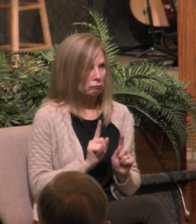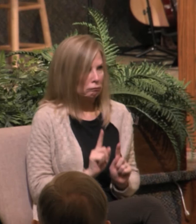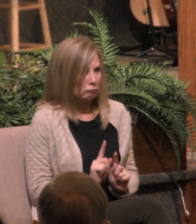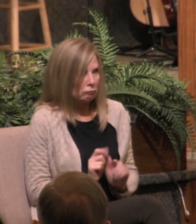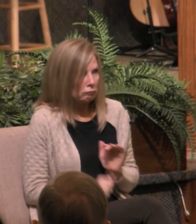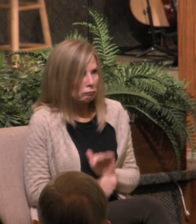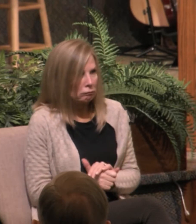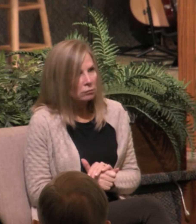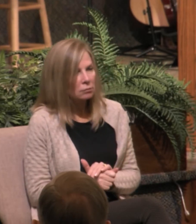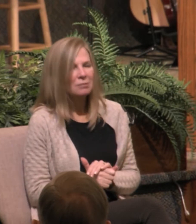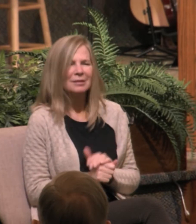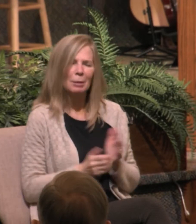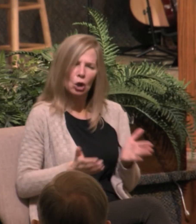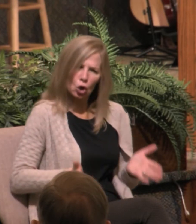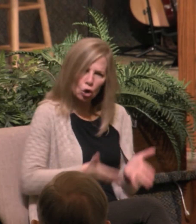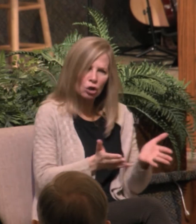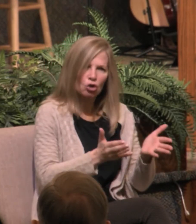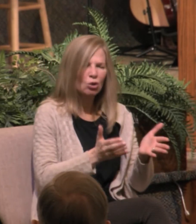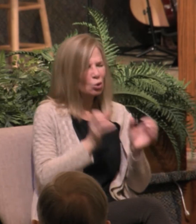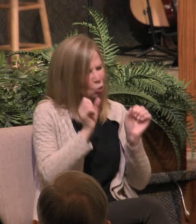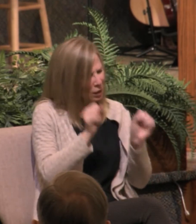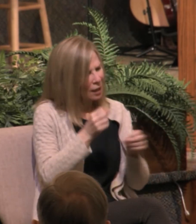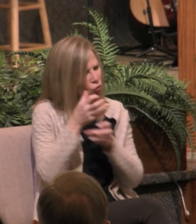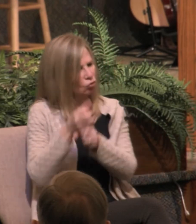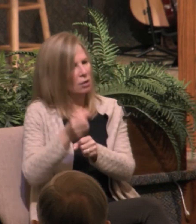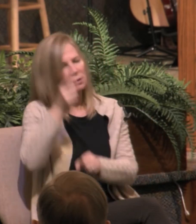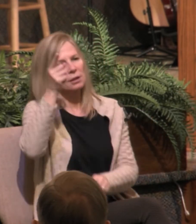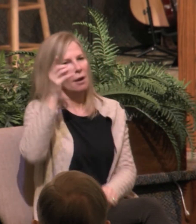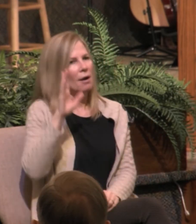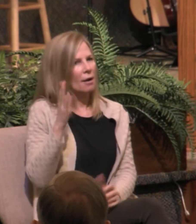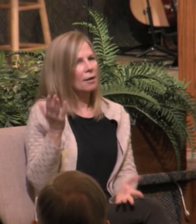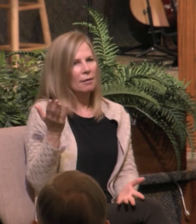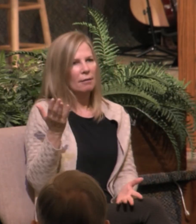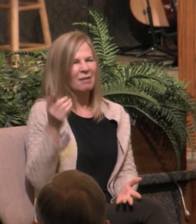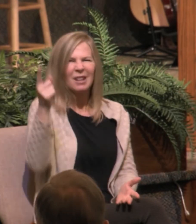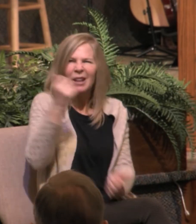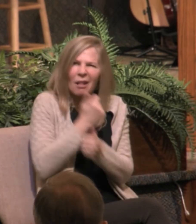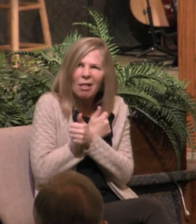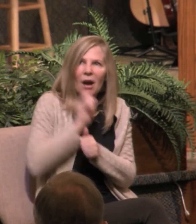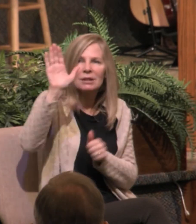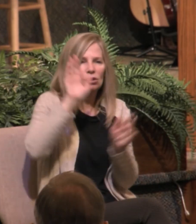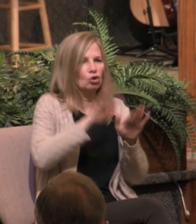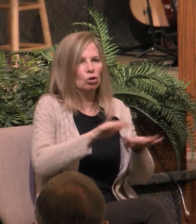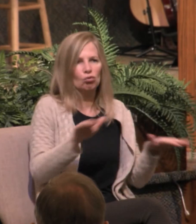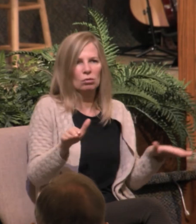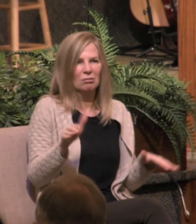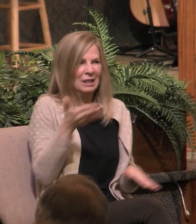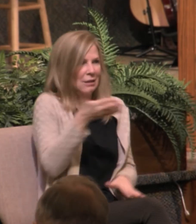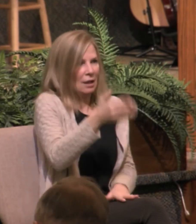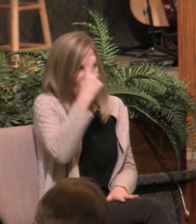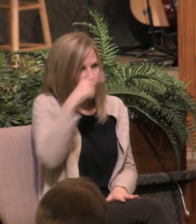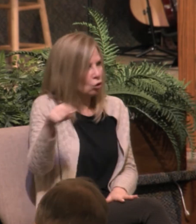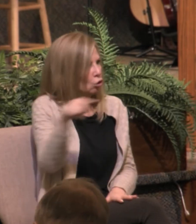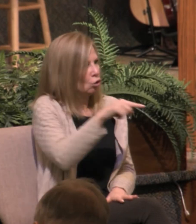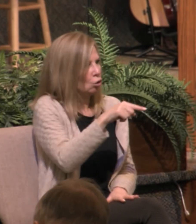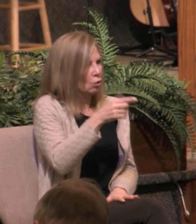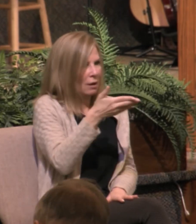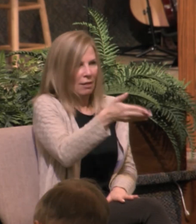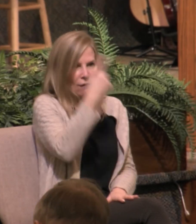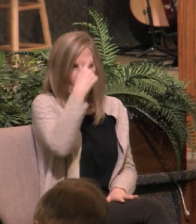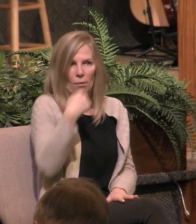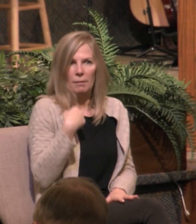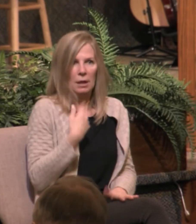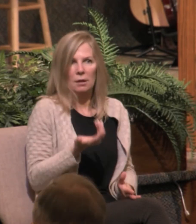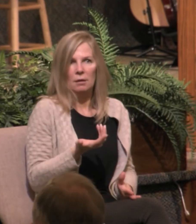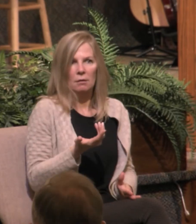Let me encourage you in those times. We can trust God. He loves his children. He's there for you. He's there for me.